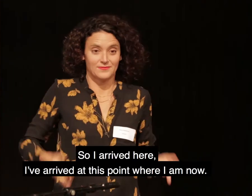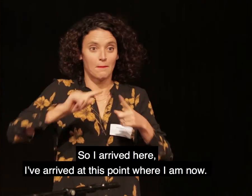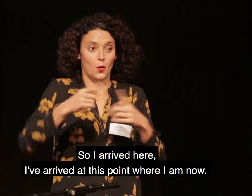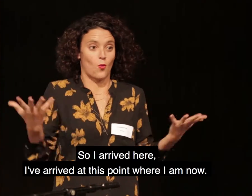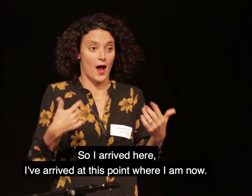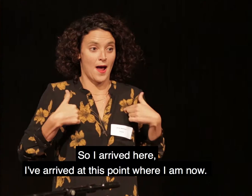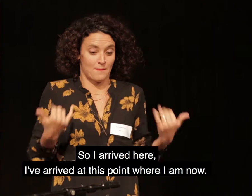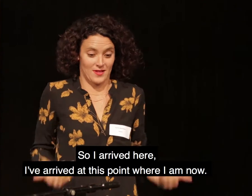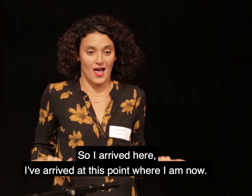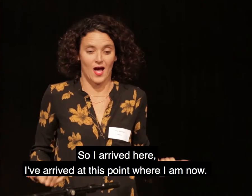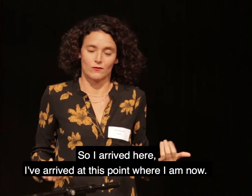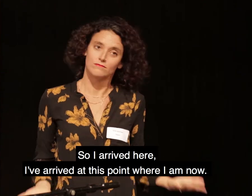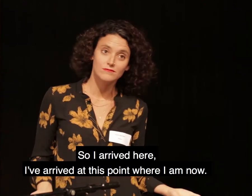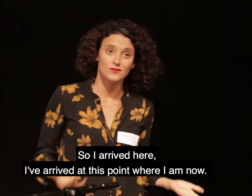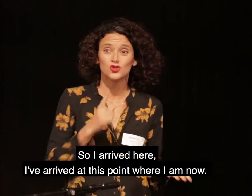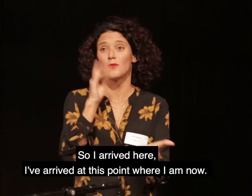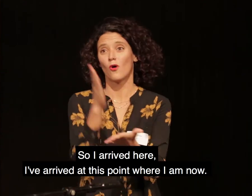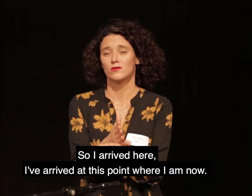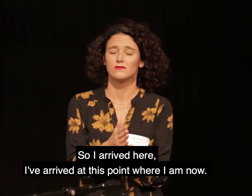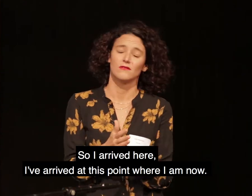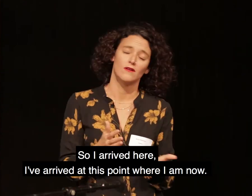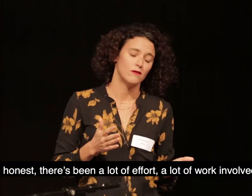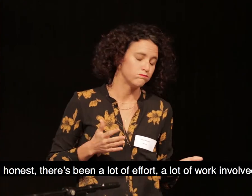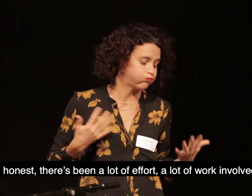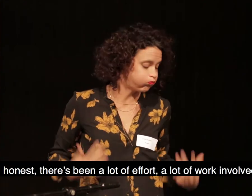So I arrived here. I've arrived at this point where I am now, and to be honest,